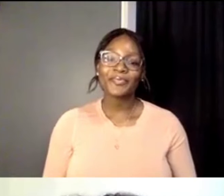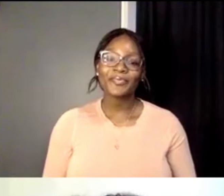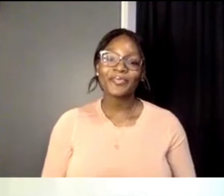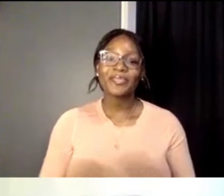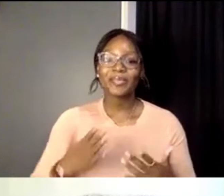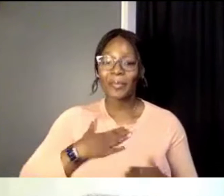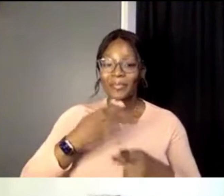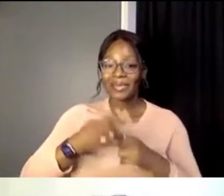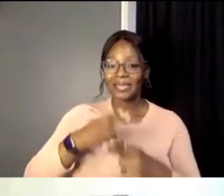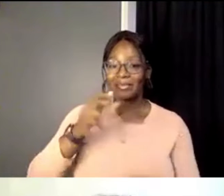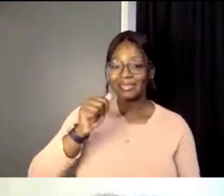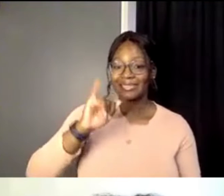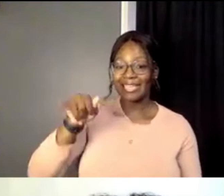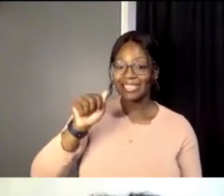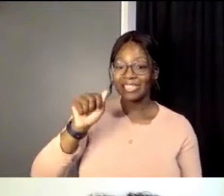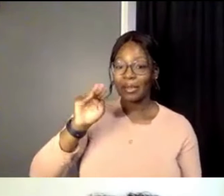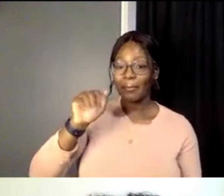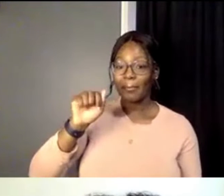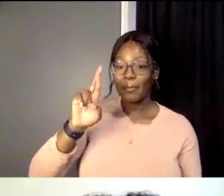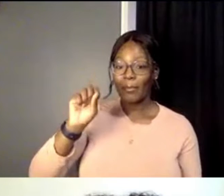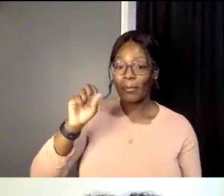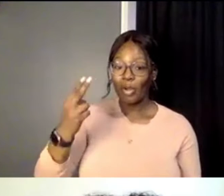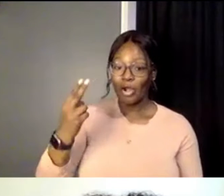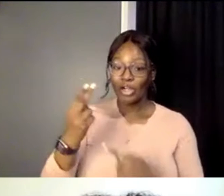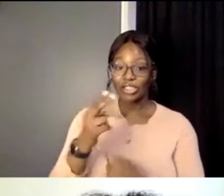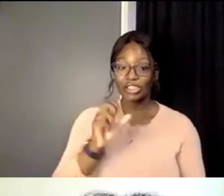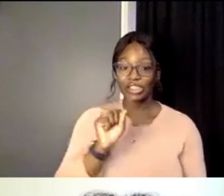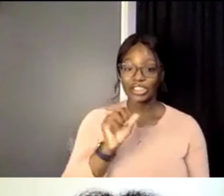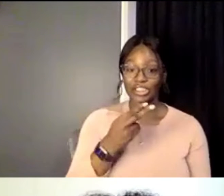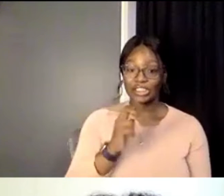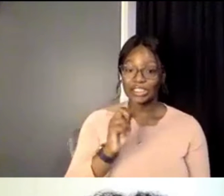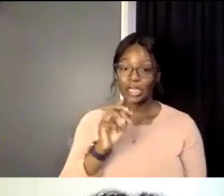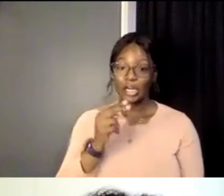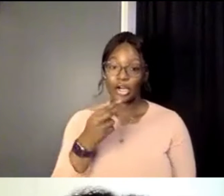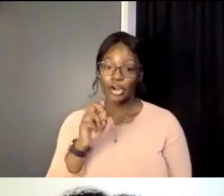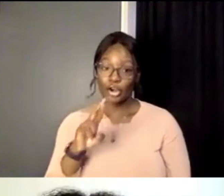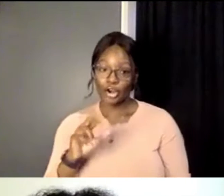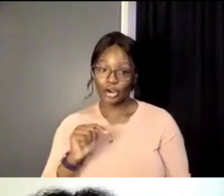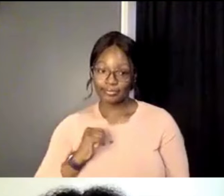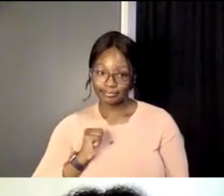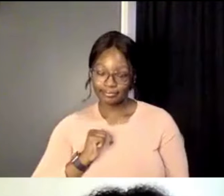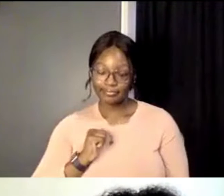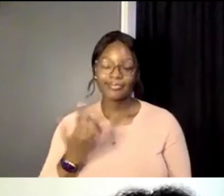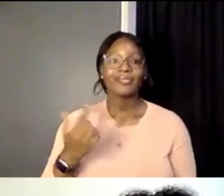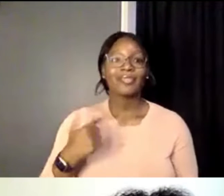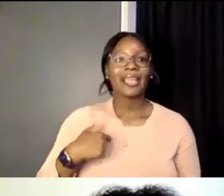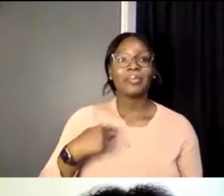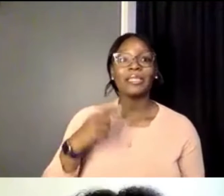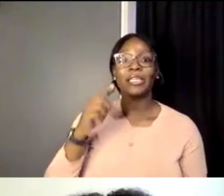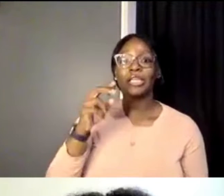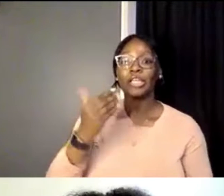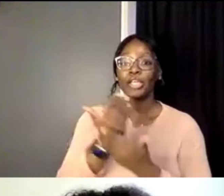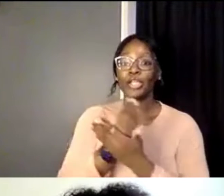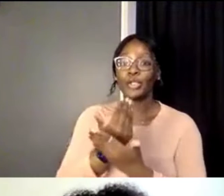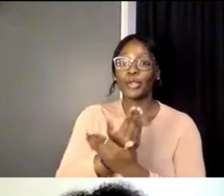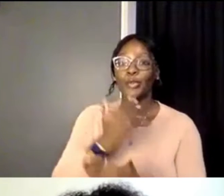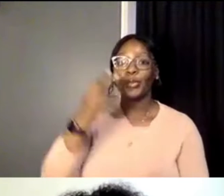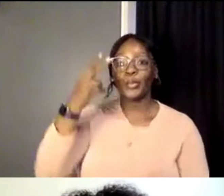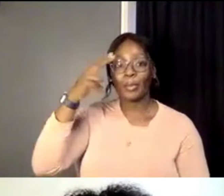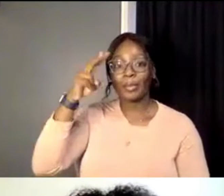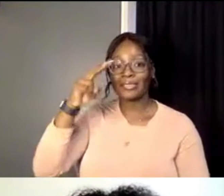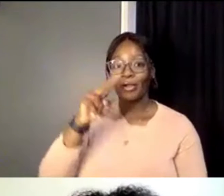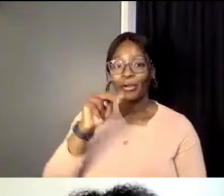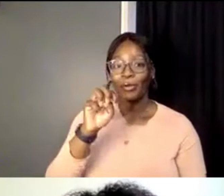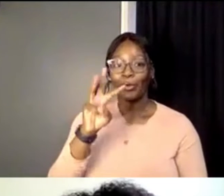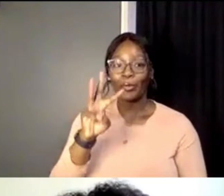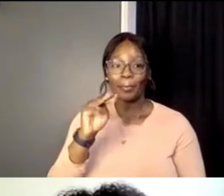My name is Aja Marsh. I pronouns she, her. I am based in Santa Fe, New Mexico, and I'm a momentum coach. I